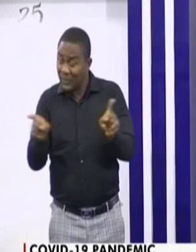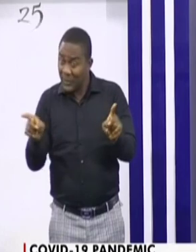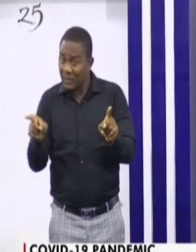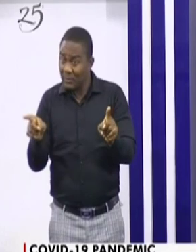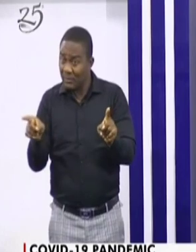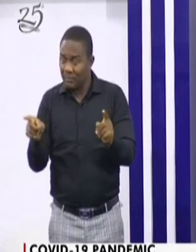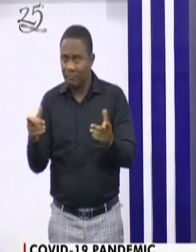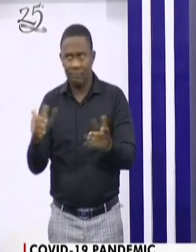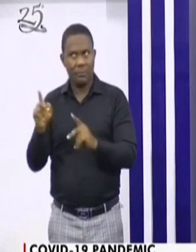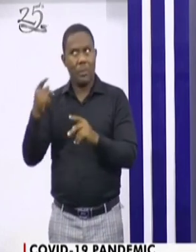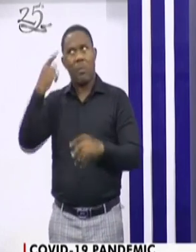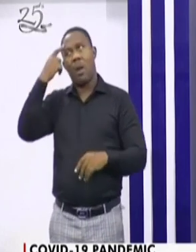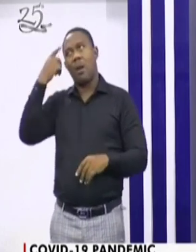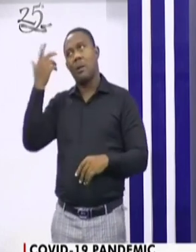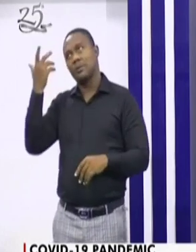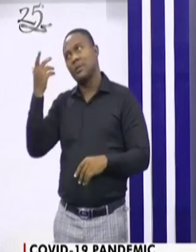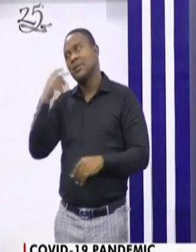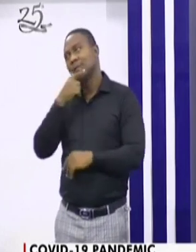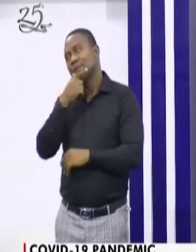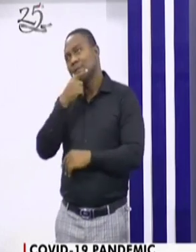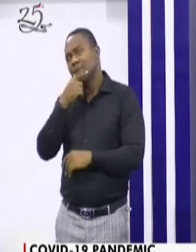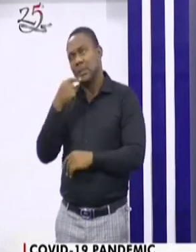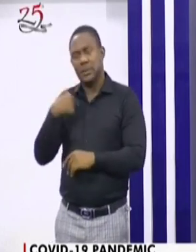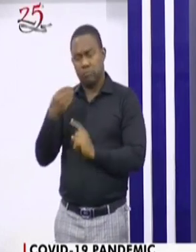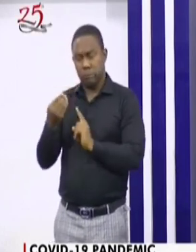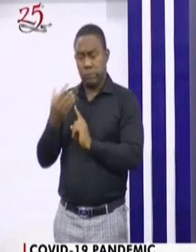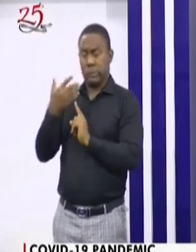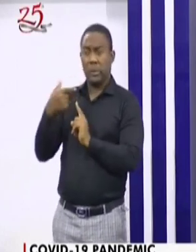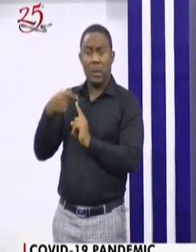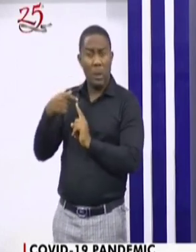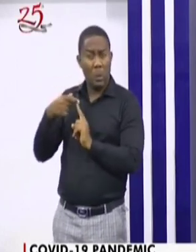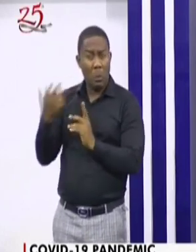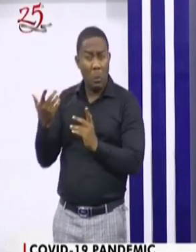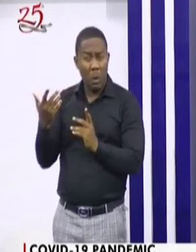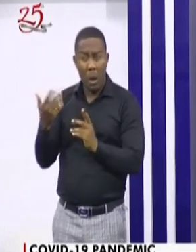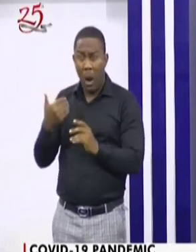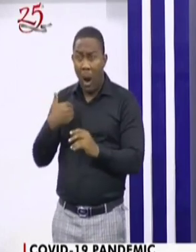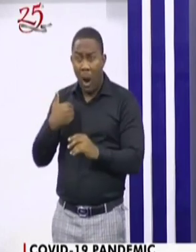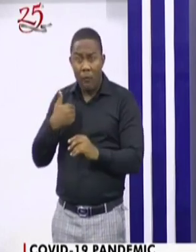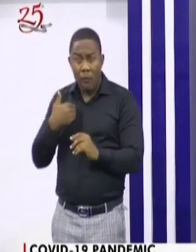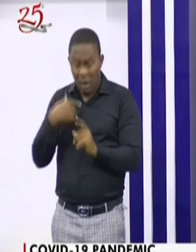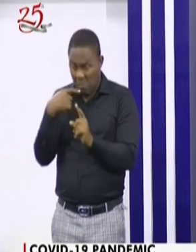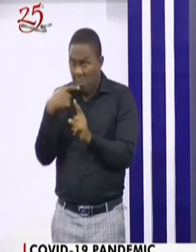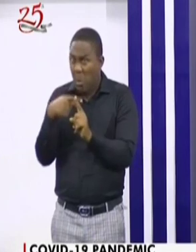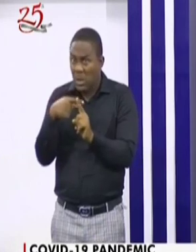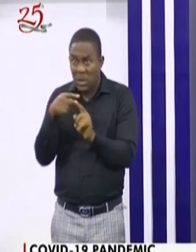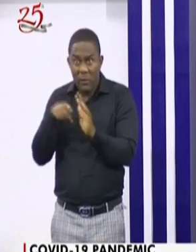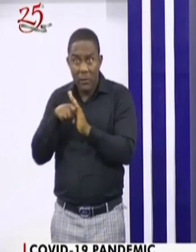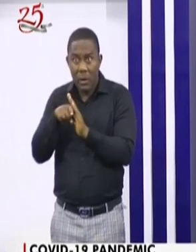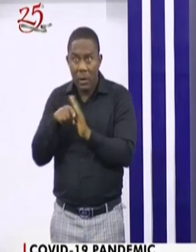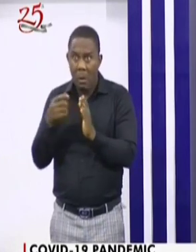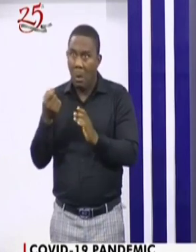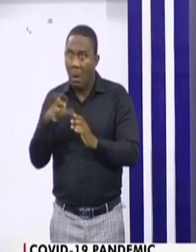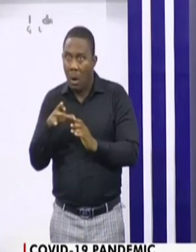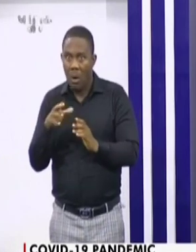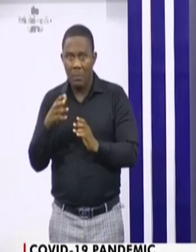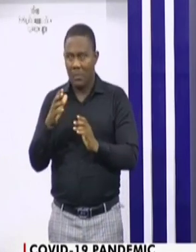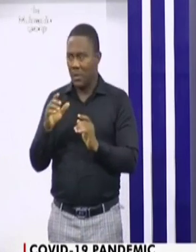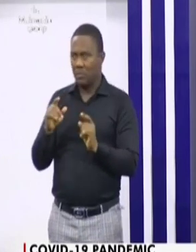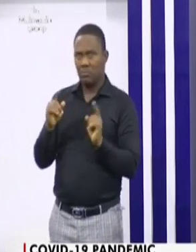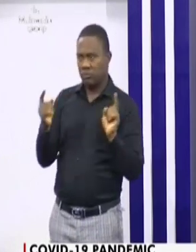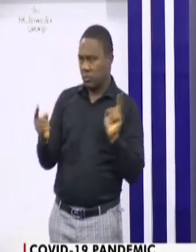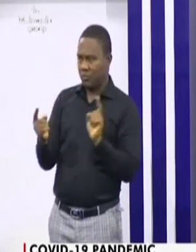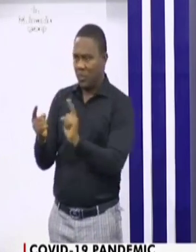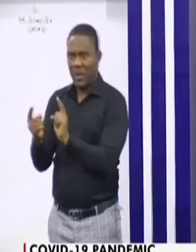else people will think that they have the virus, whereas they have just been exposed and they have actually recovered. I think